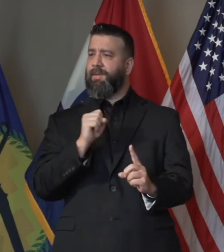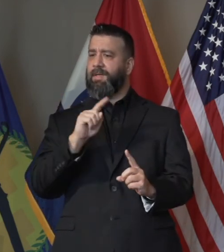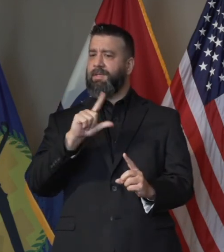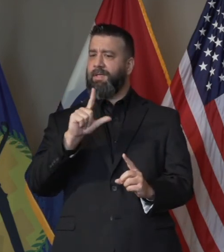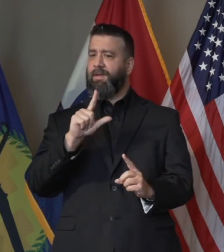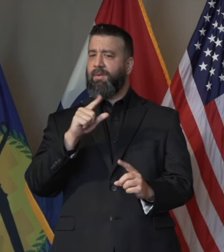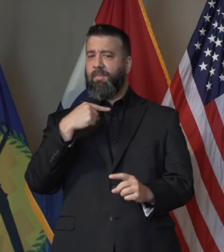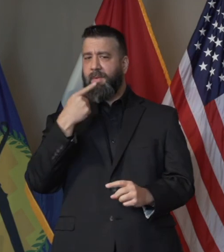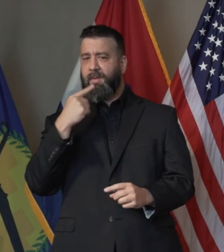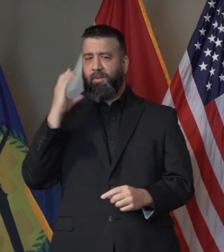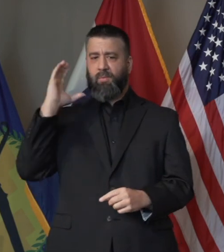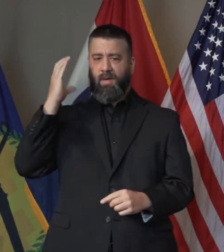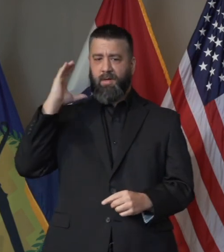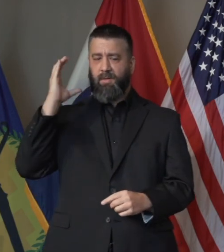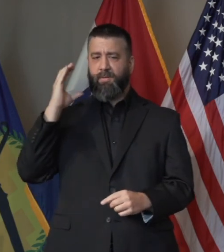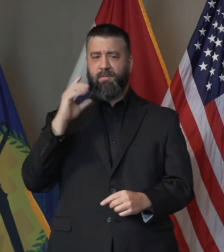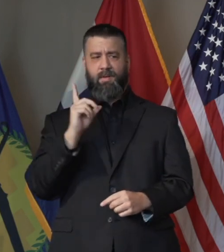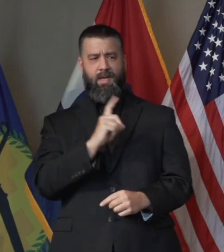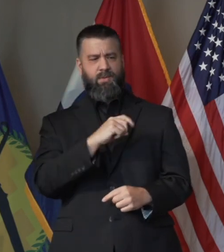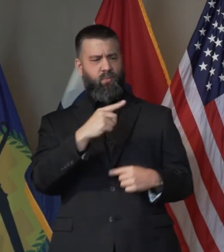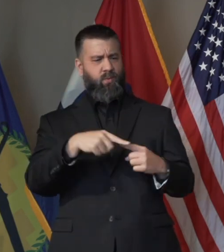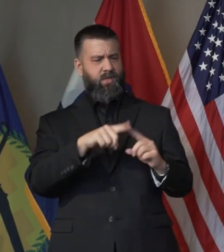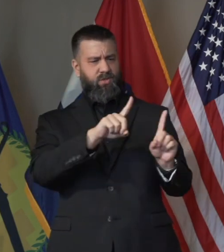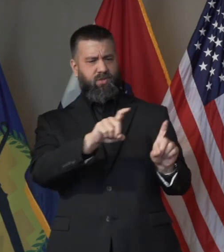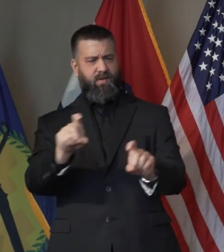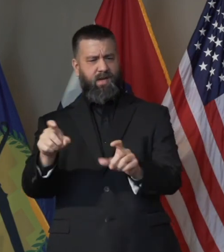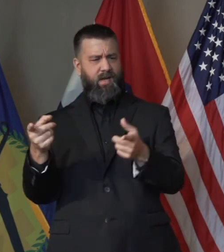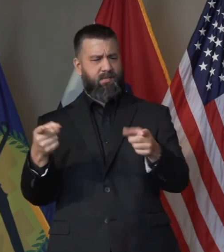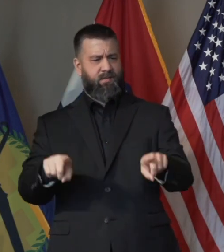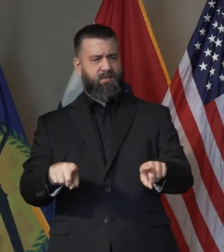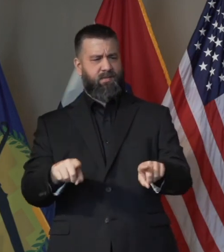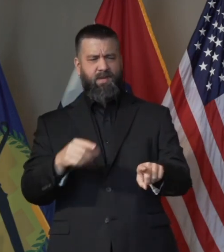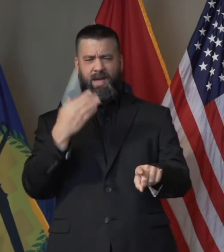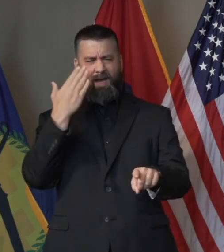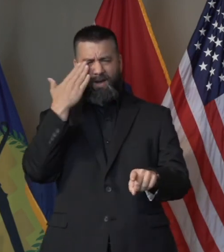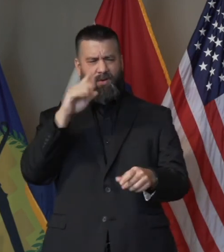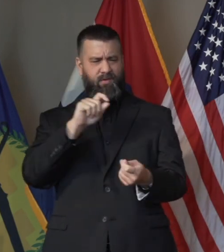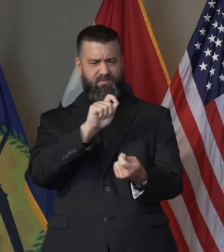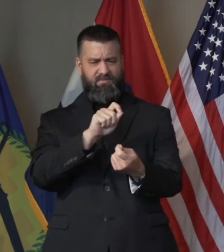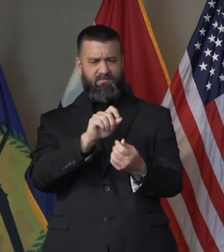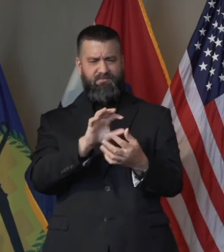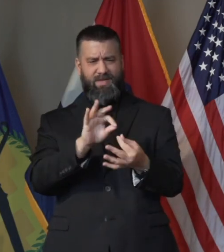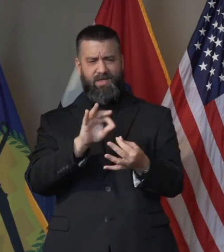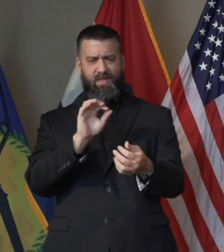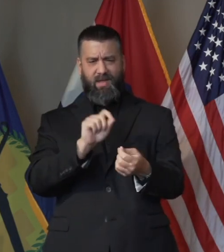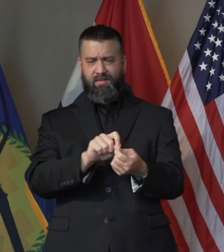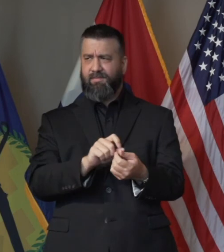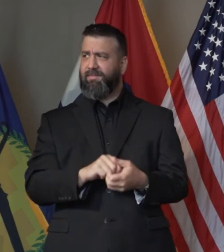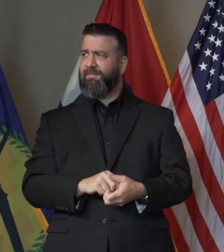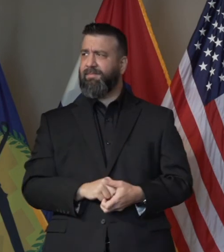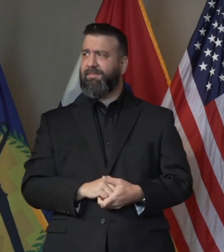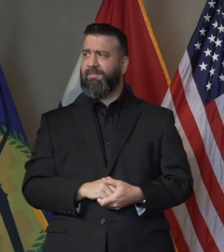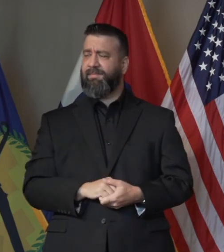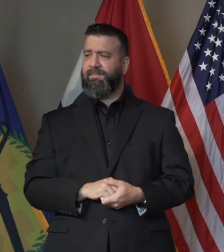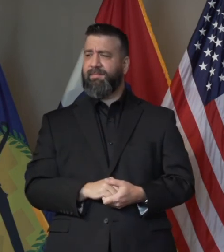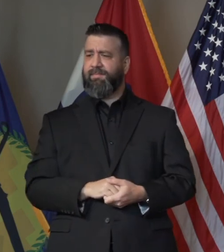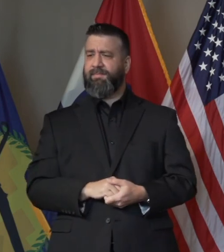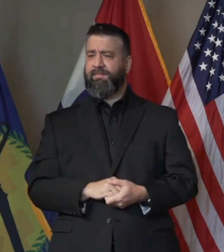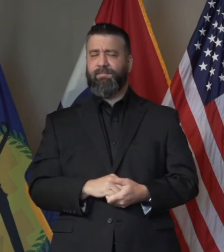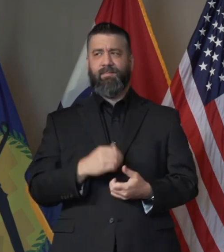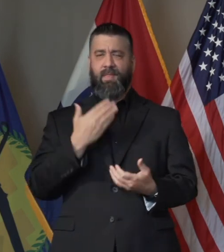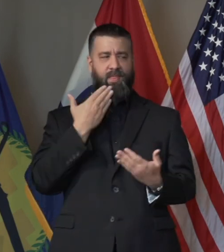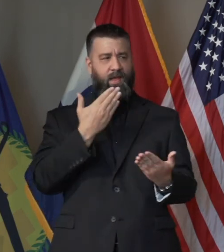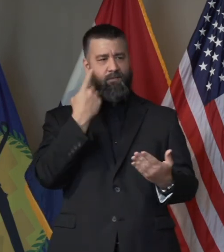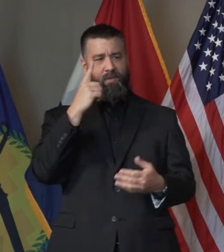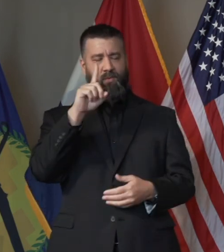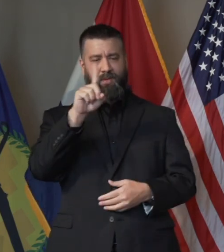Louis Public Radio asking when the survey took place. I don't know if that was mentioned specifically. Can you reiterate that? Yeah, thanks for that